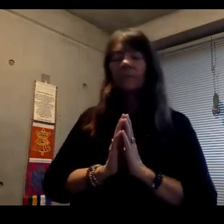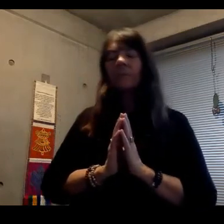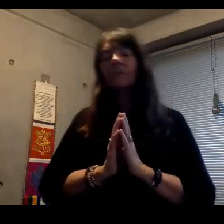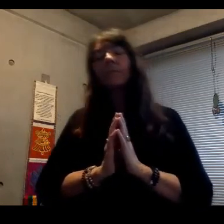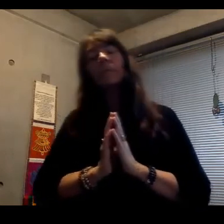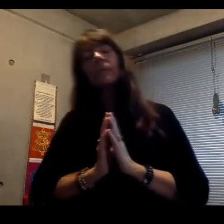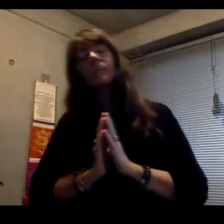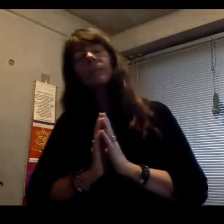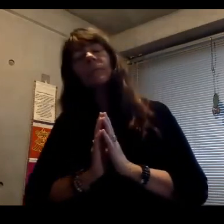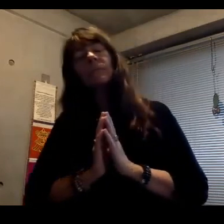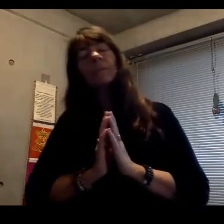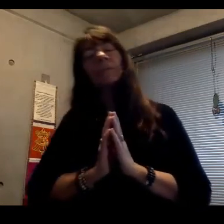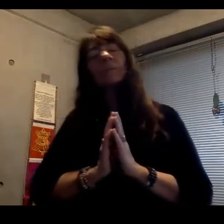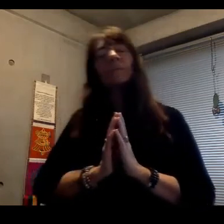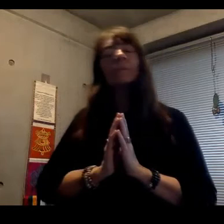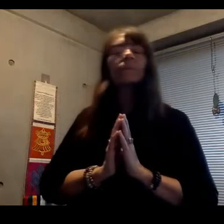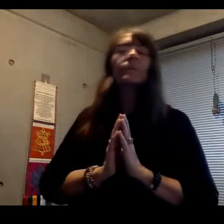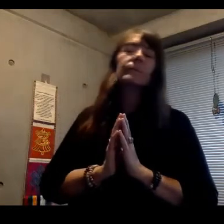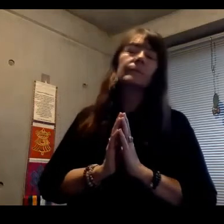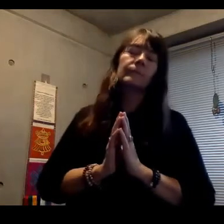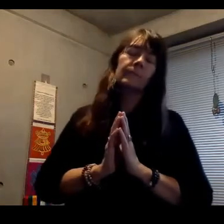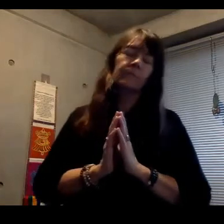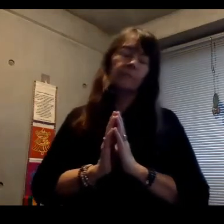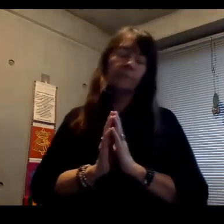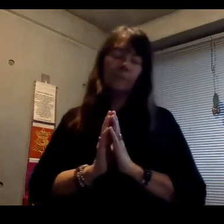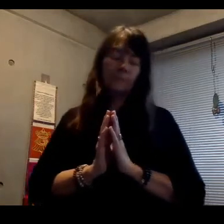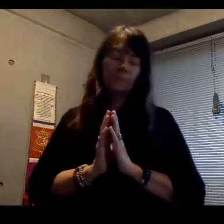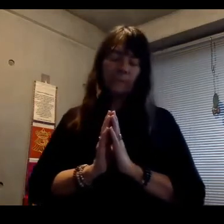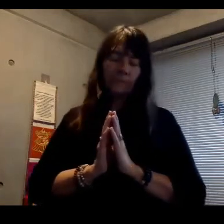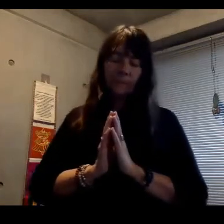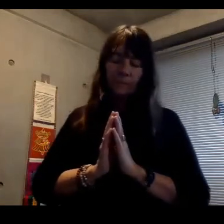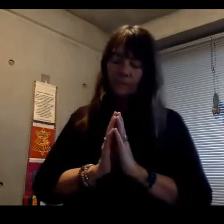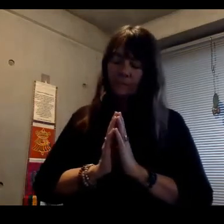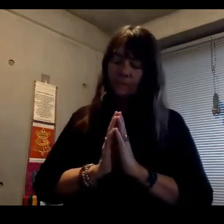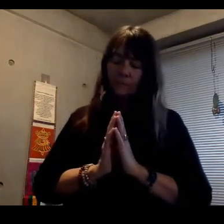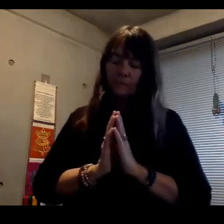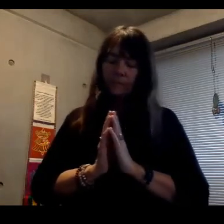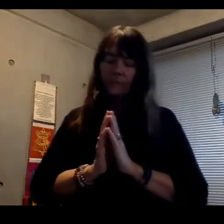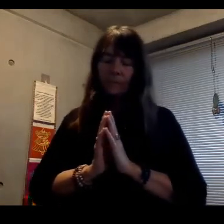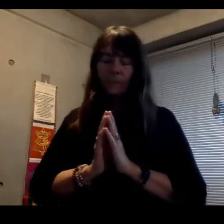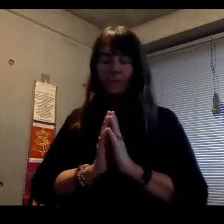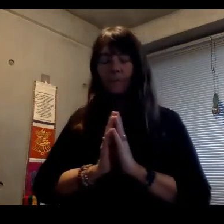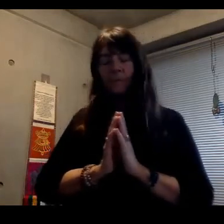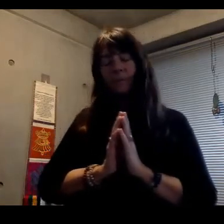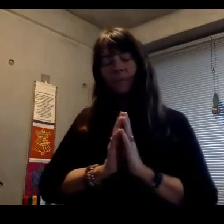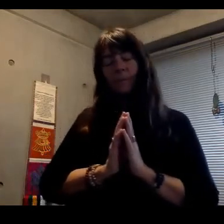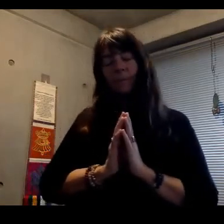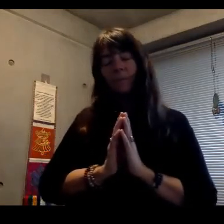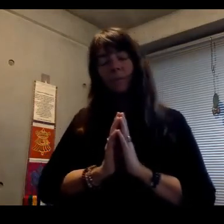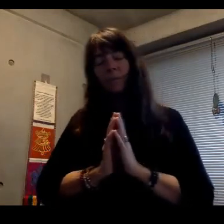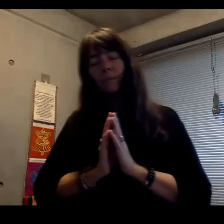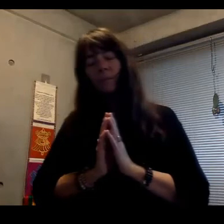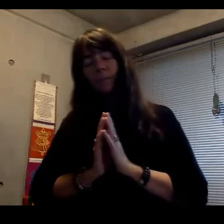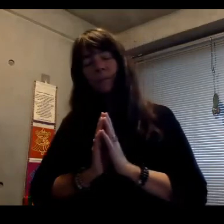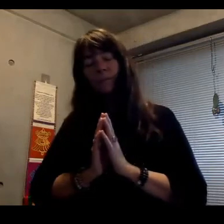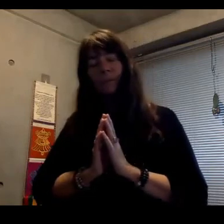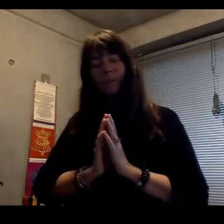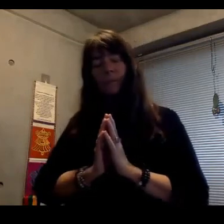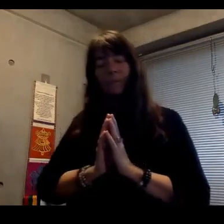in the past. So they talk about the age of Aquarius, of going through this